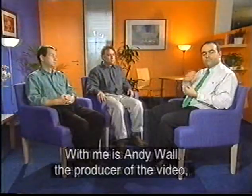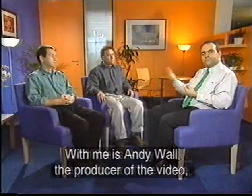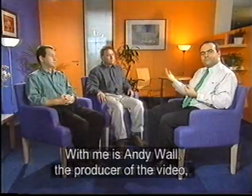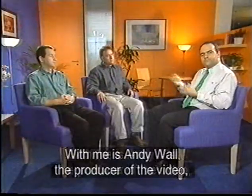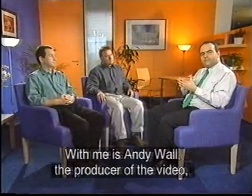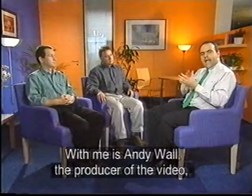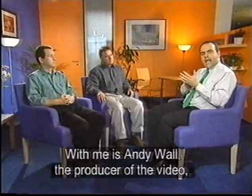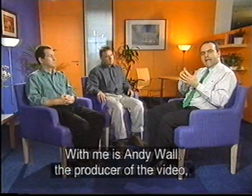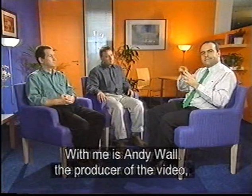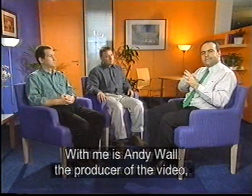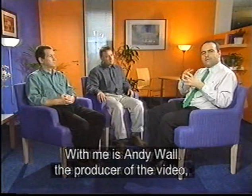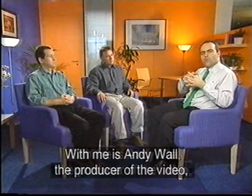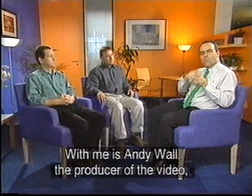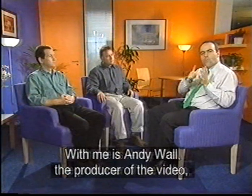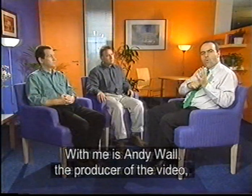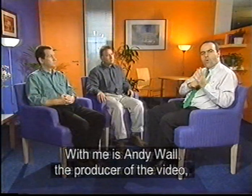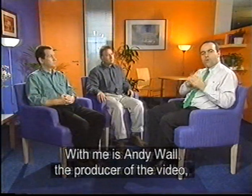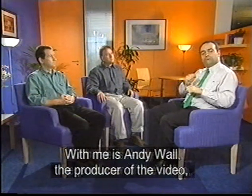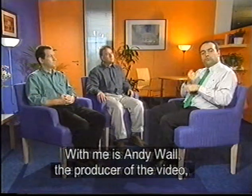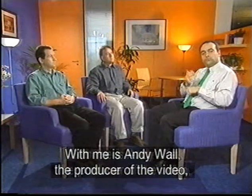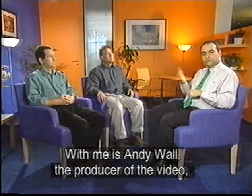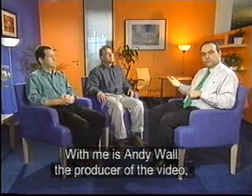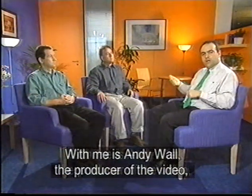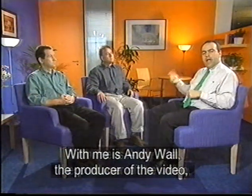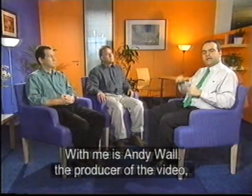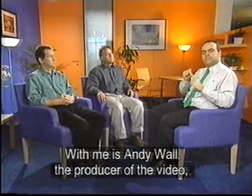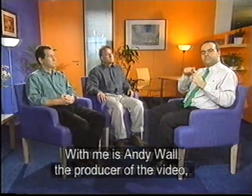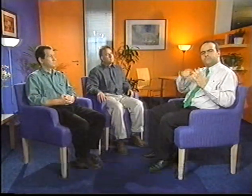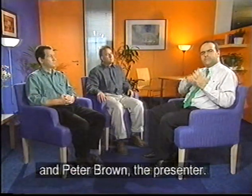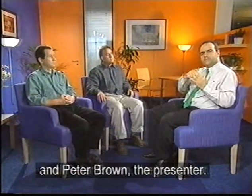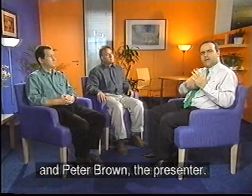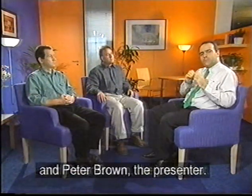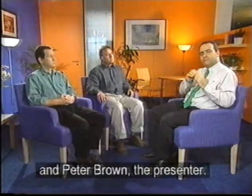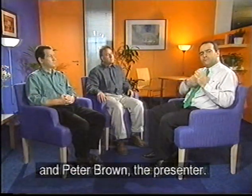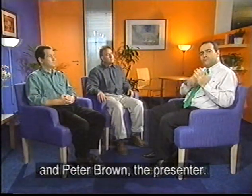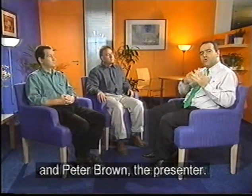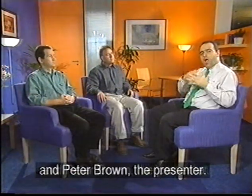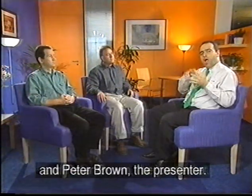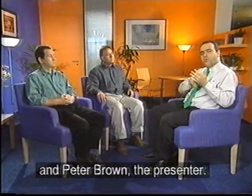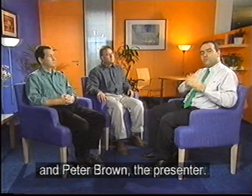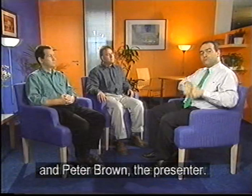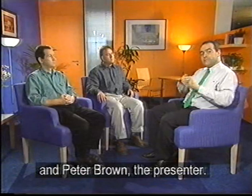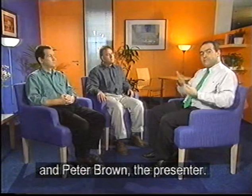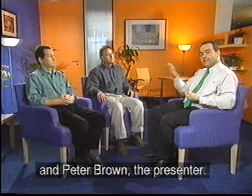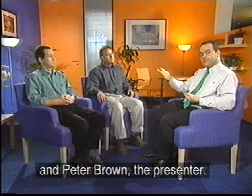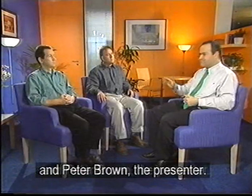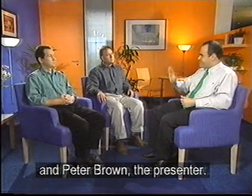With me is Andy Wall, who is the producer of the video, and Peter Brown, the presenter. Hello